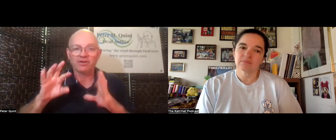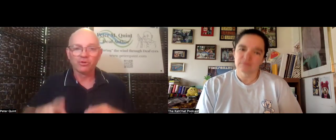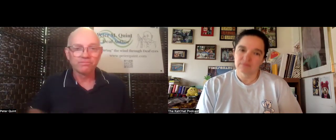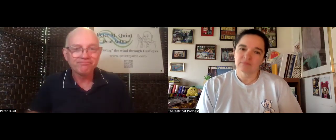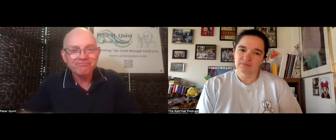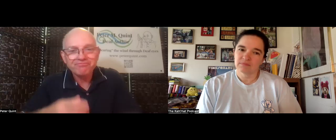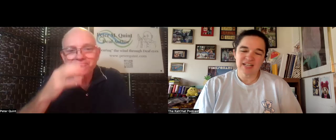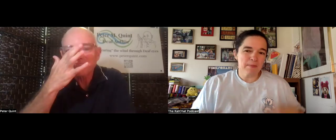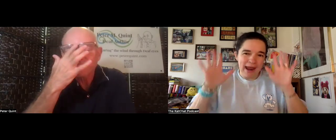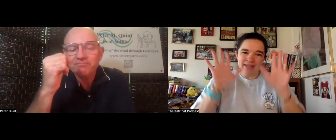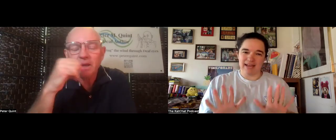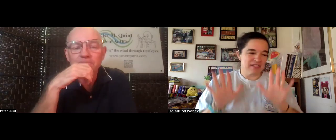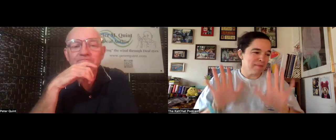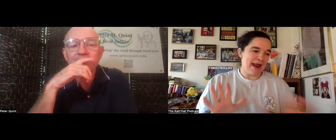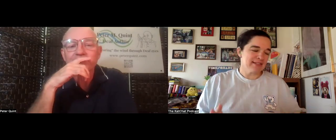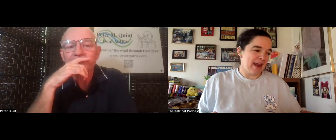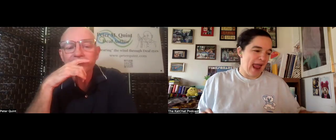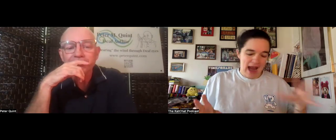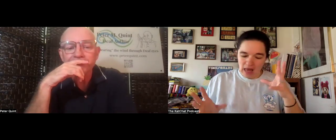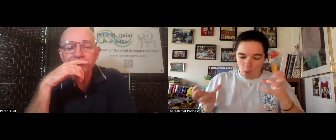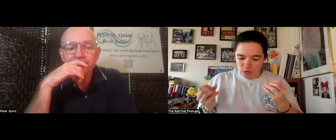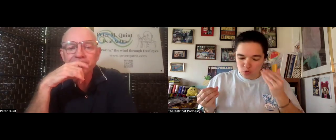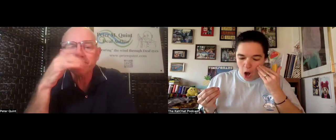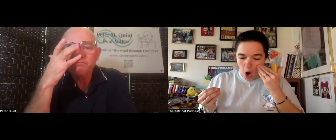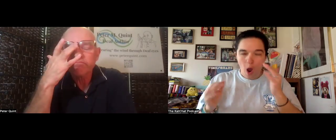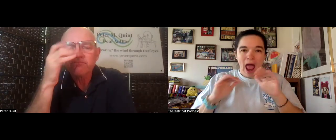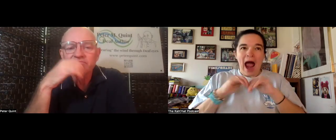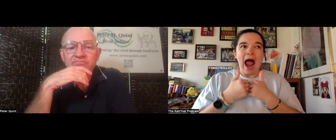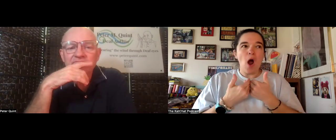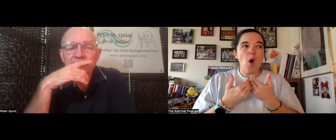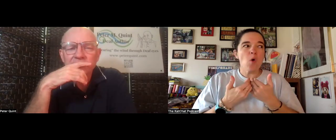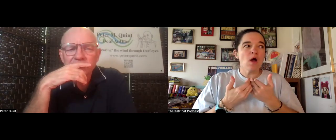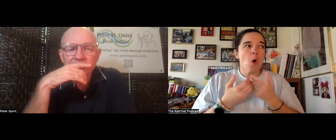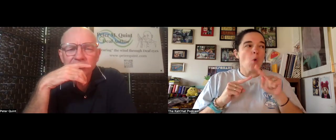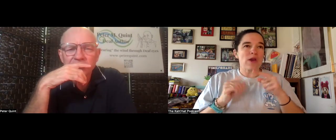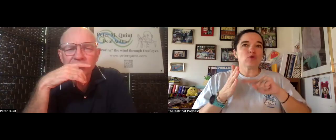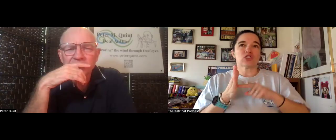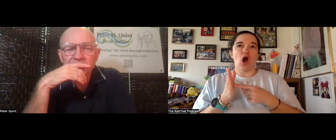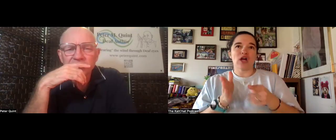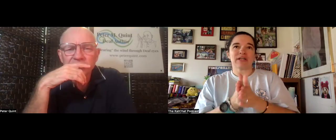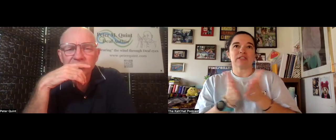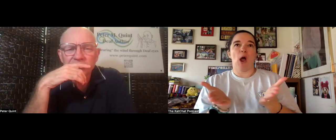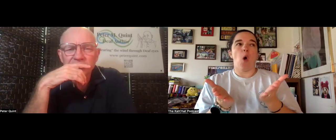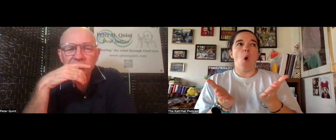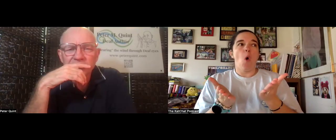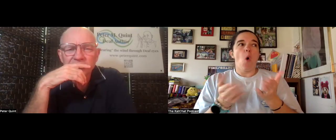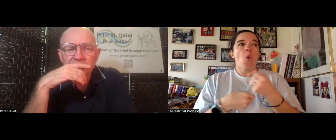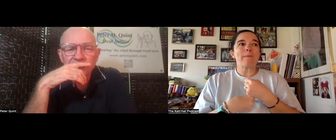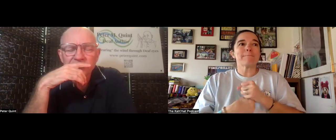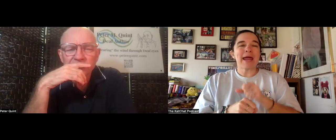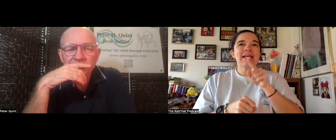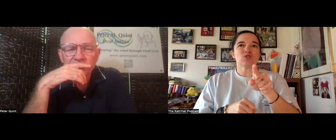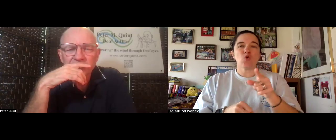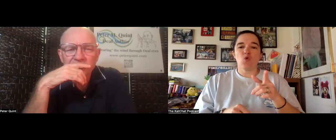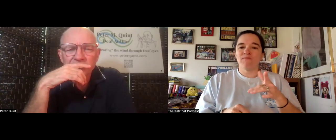good editor. It's amazing. It's amazing. And I want to know how, when you started the book,